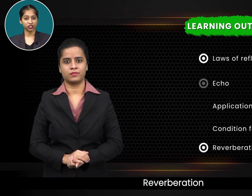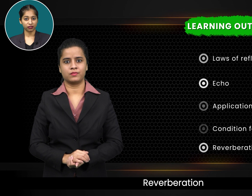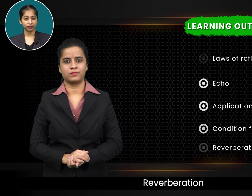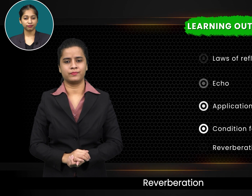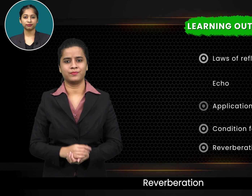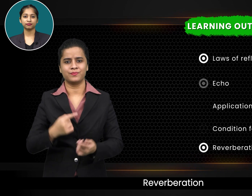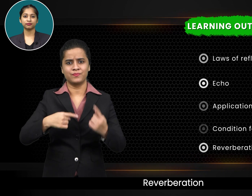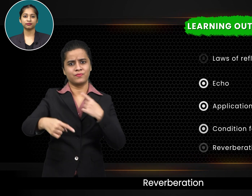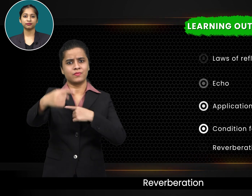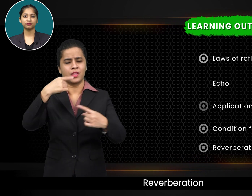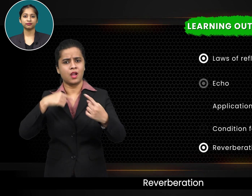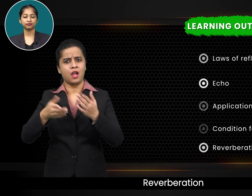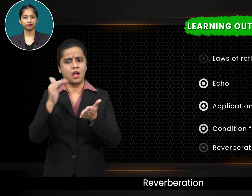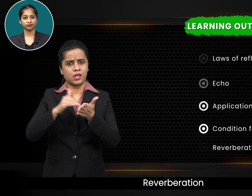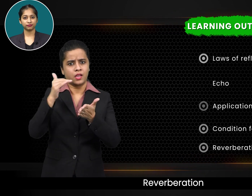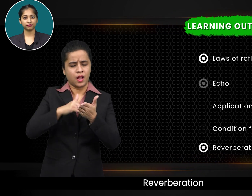reverberation,